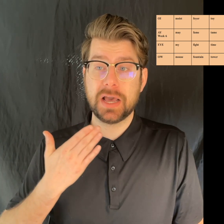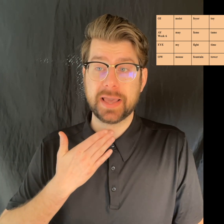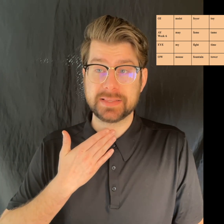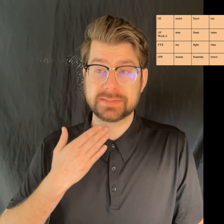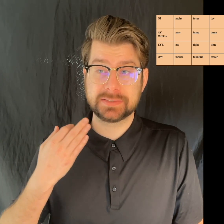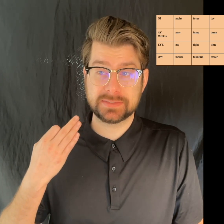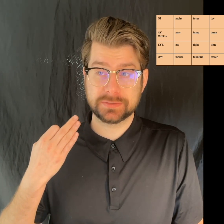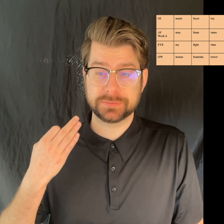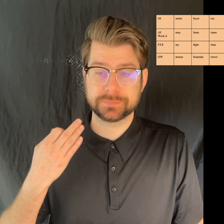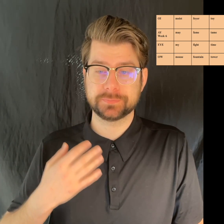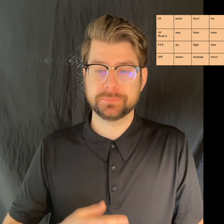nice.